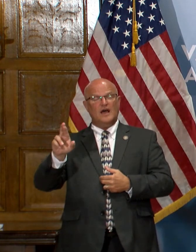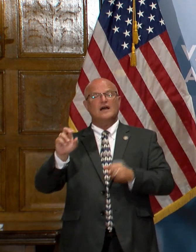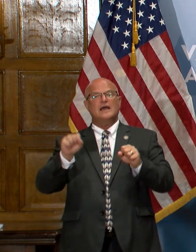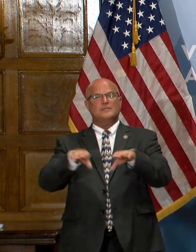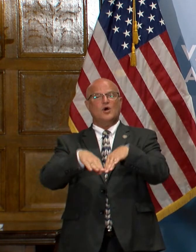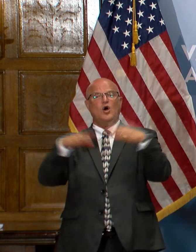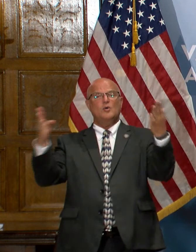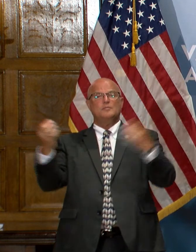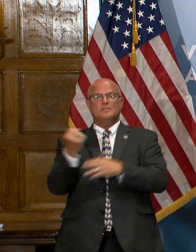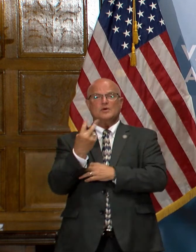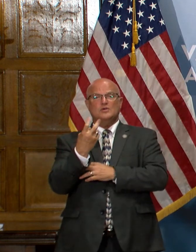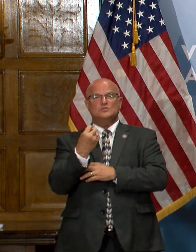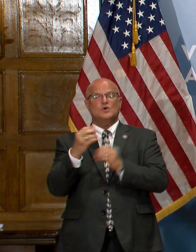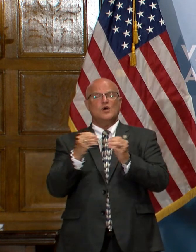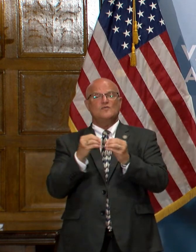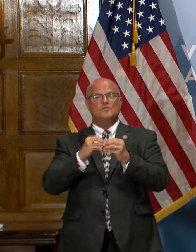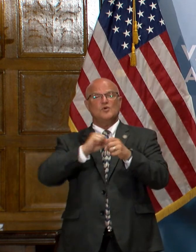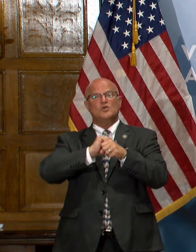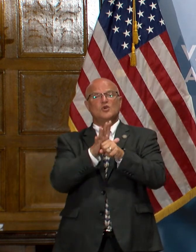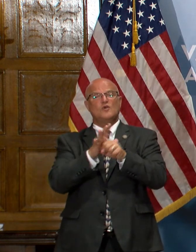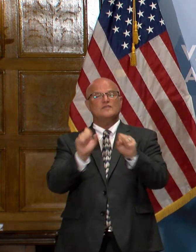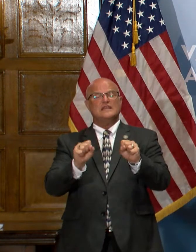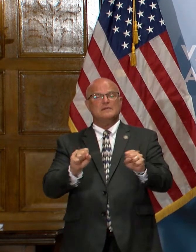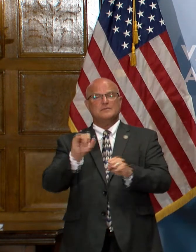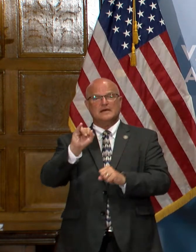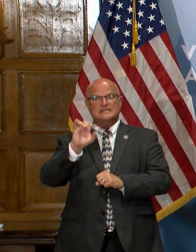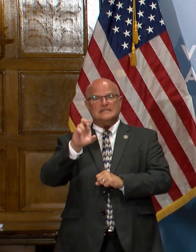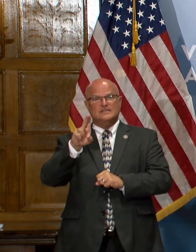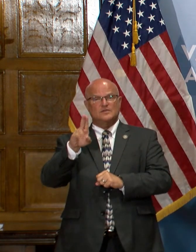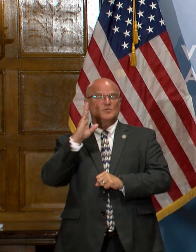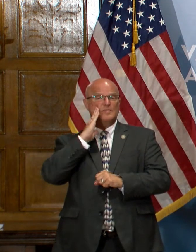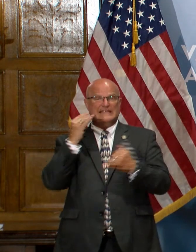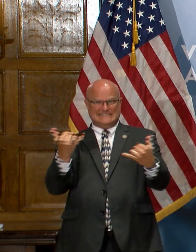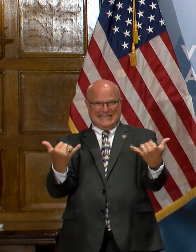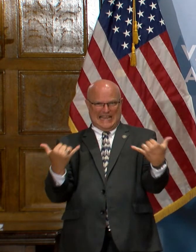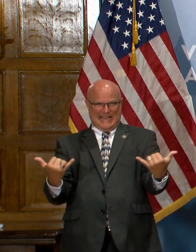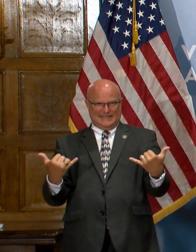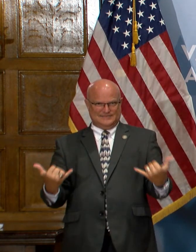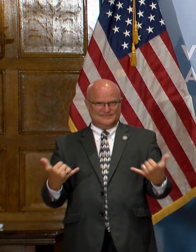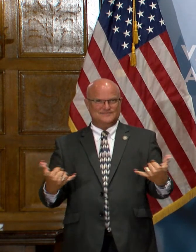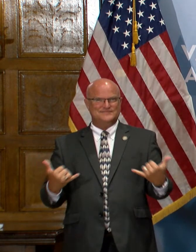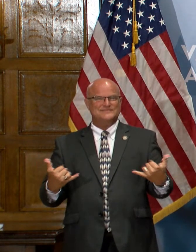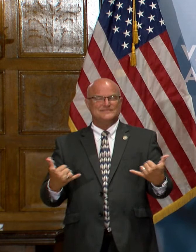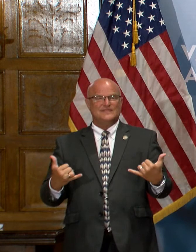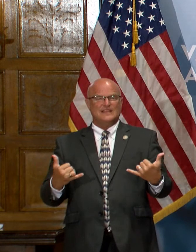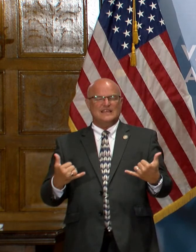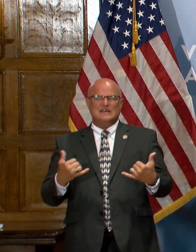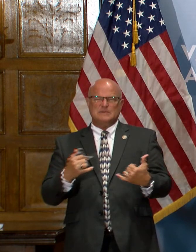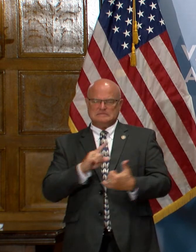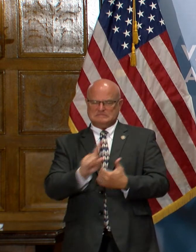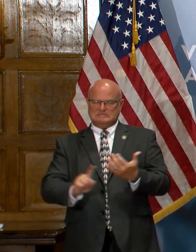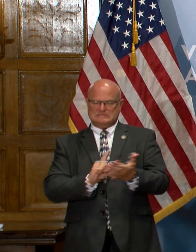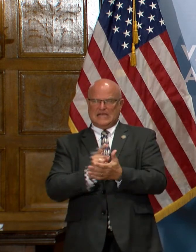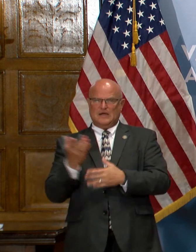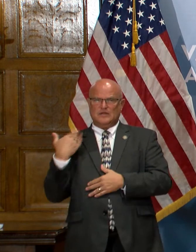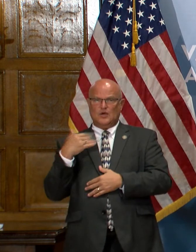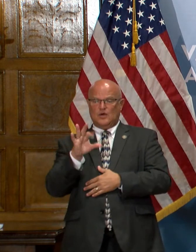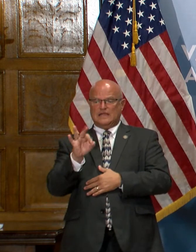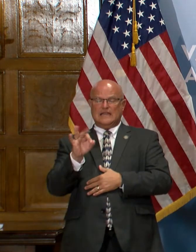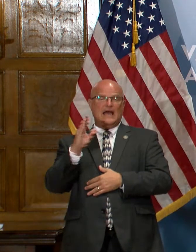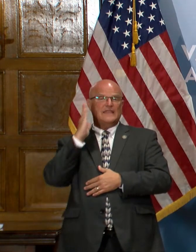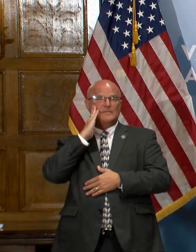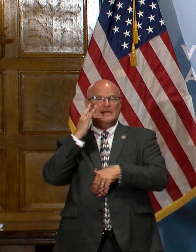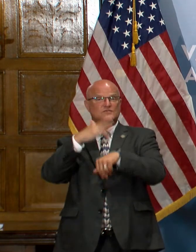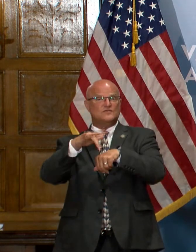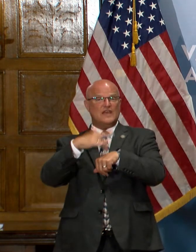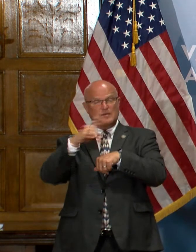able to open 12 more COVID-capable ICU beds today. As of about an hour ago, 9 of those beds were